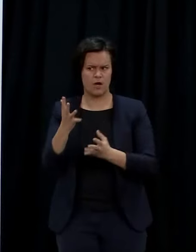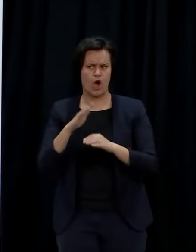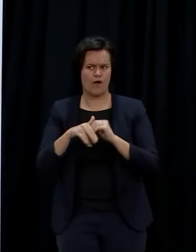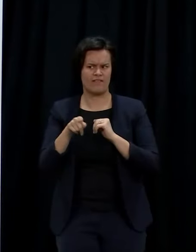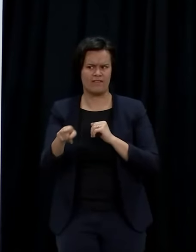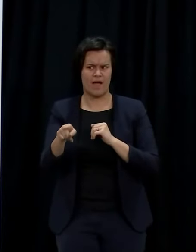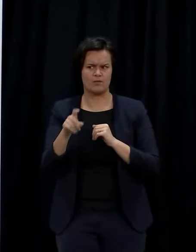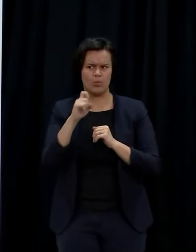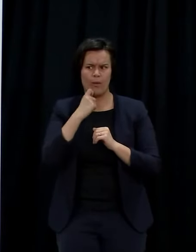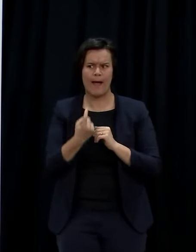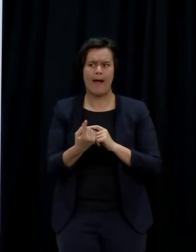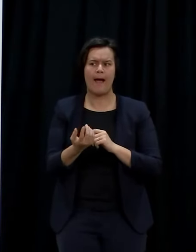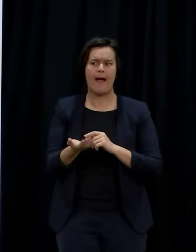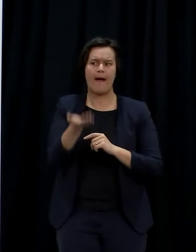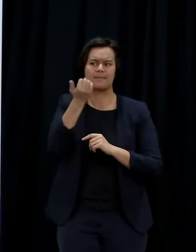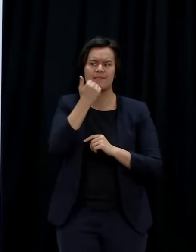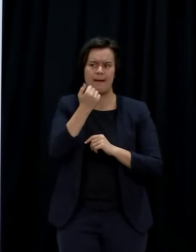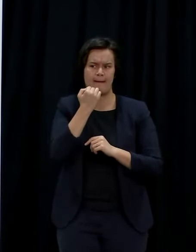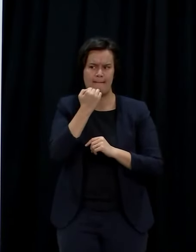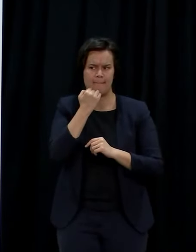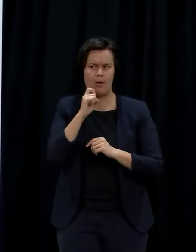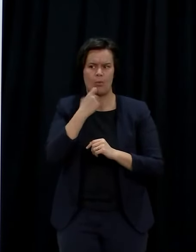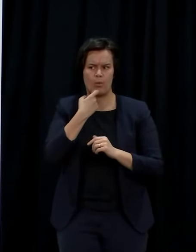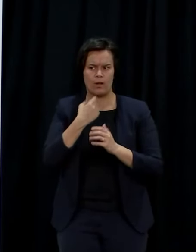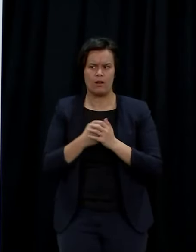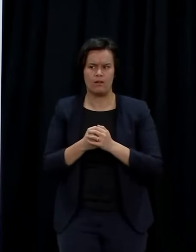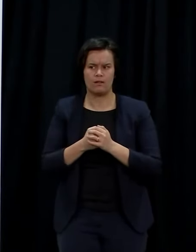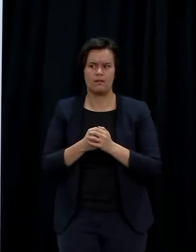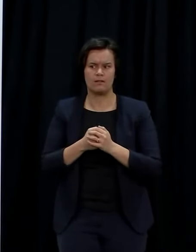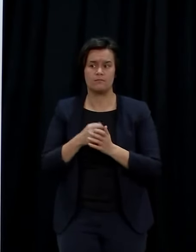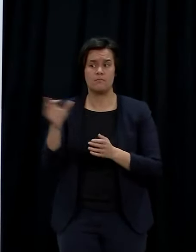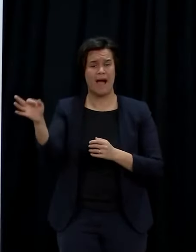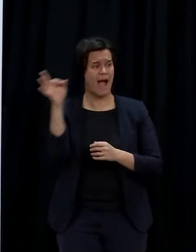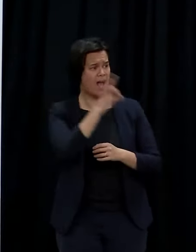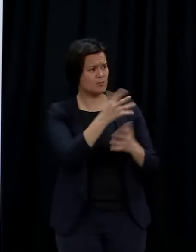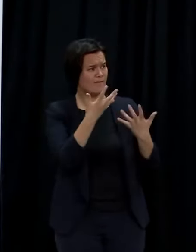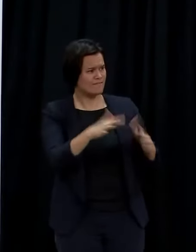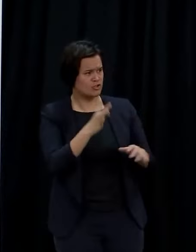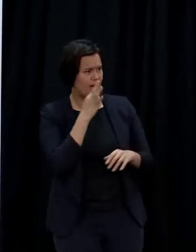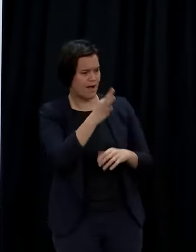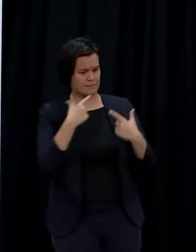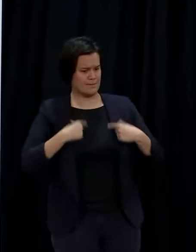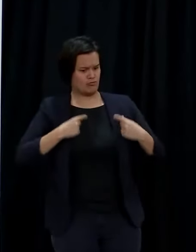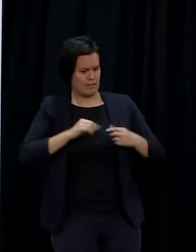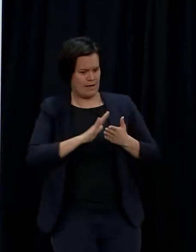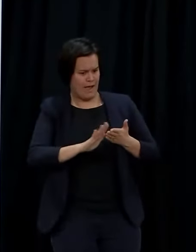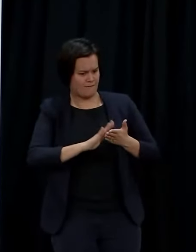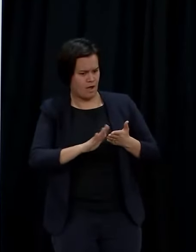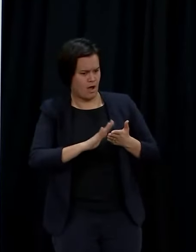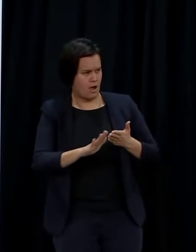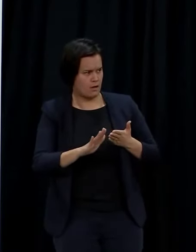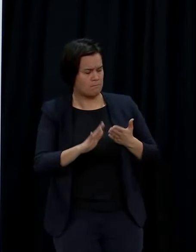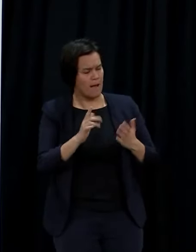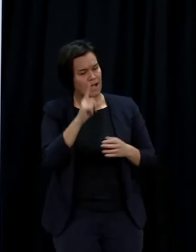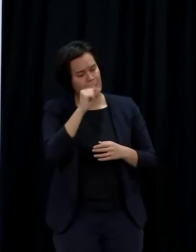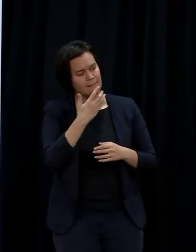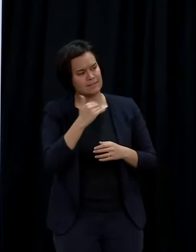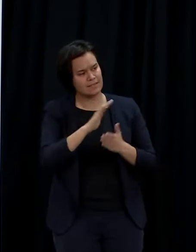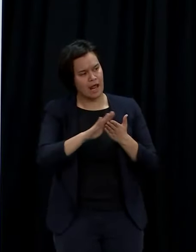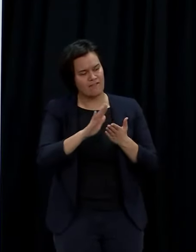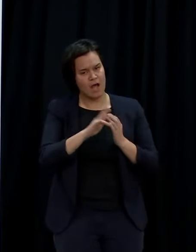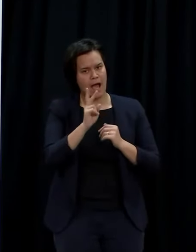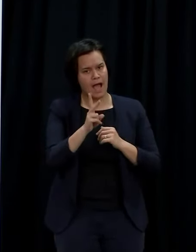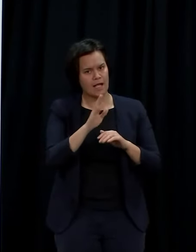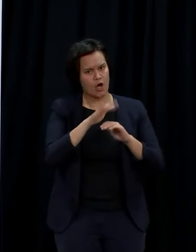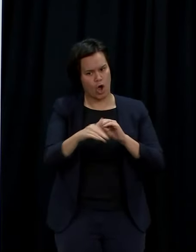probably updating the website. Sorry, we have sought clarification from the Ministry. Can we seek extra specific clarification about what